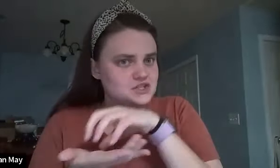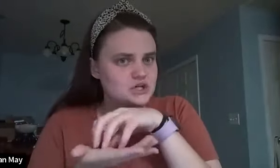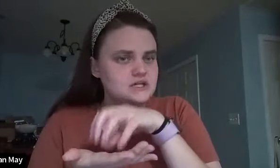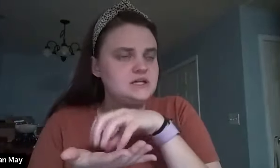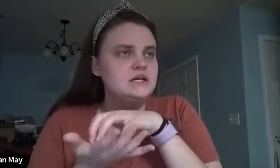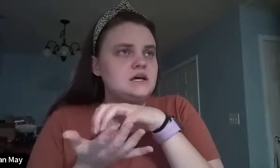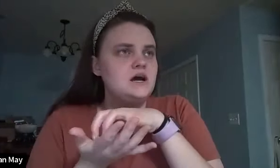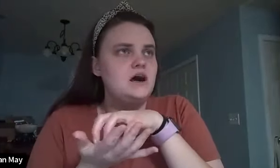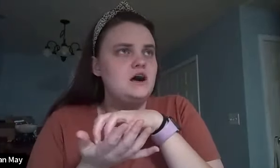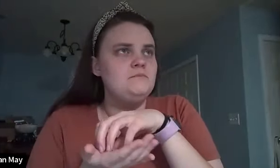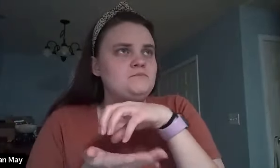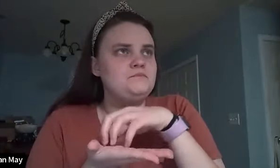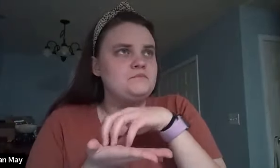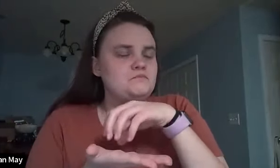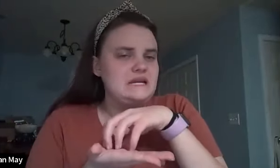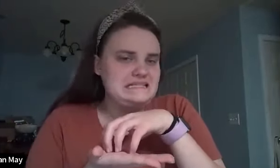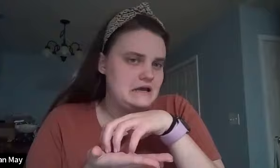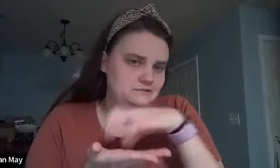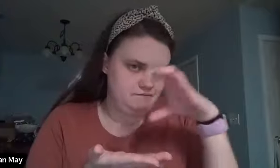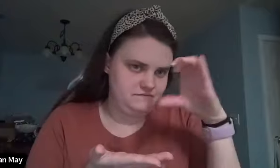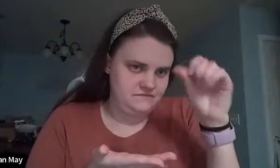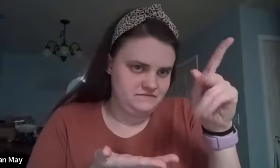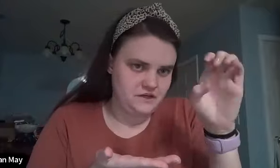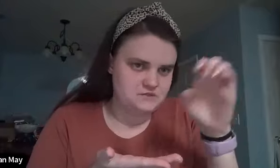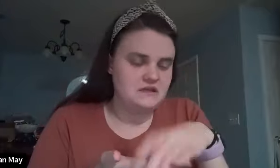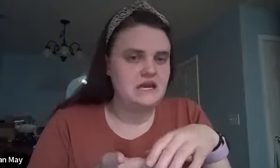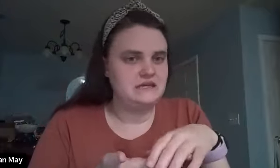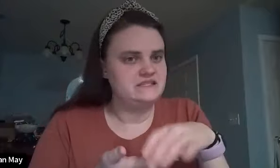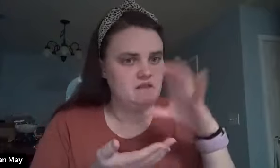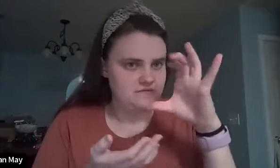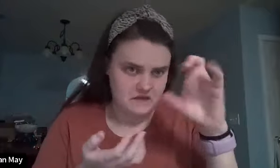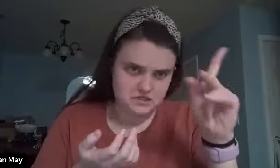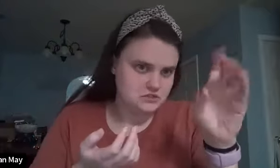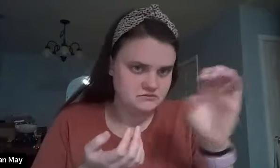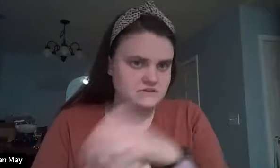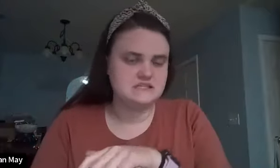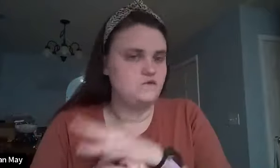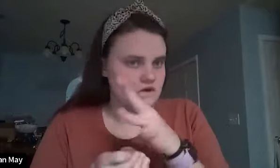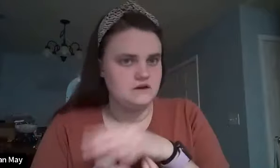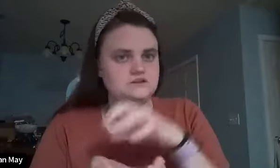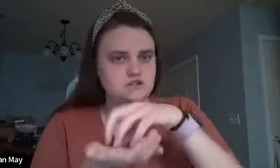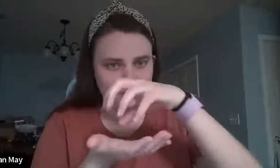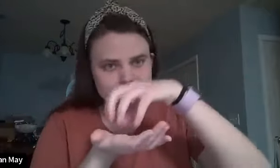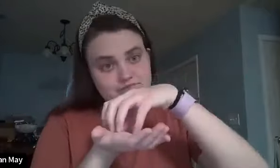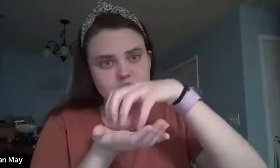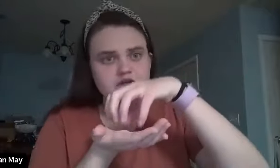on. When in doubt, finger spelling cake is a lot faster because it's 4 letters, so you can do